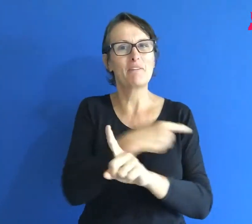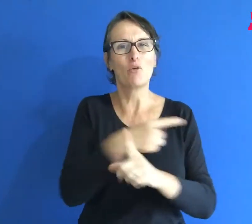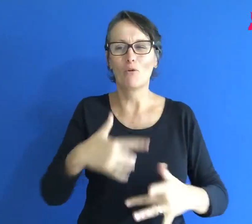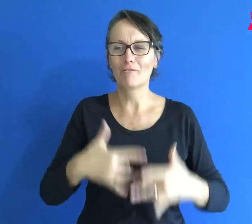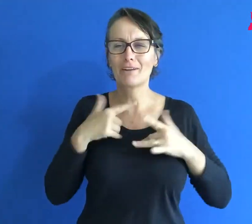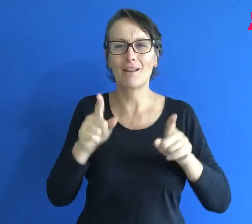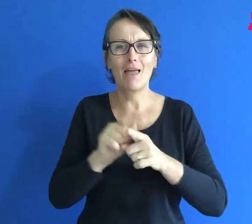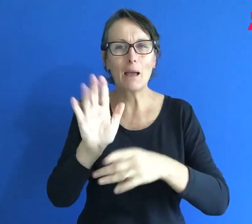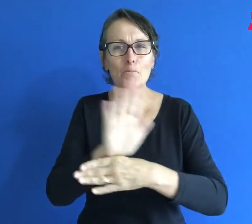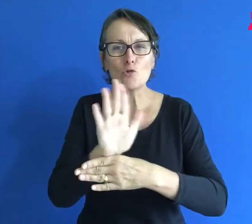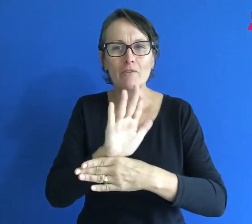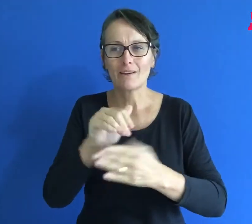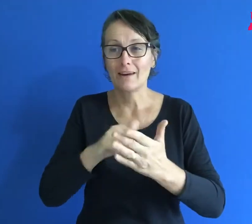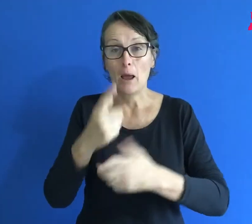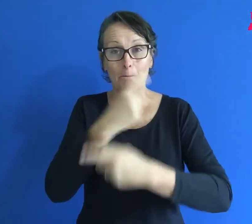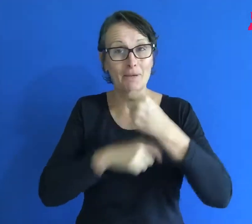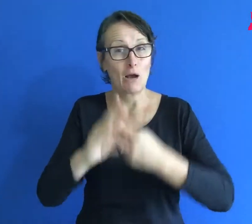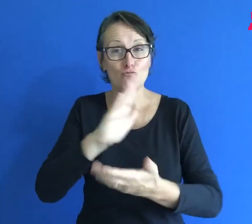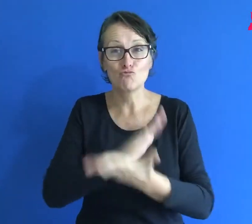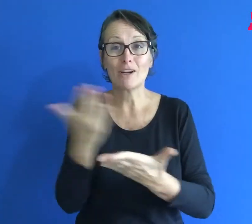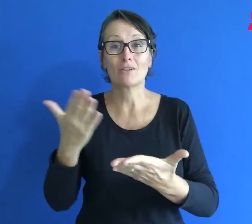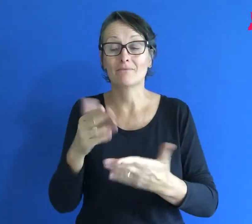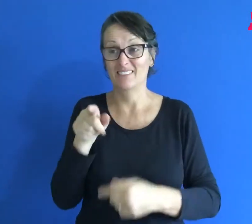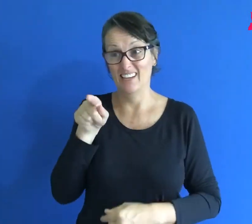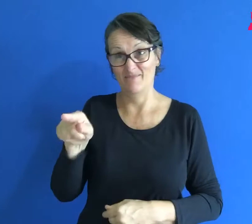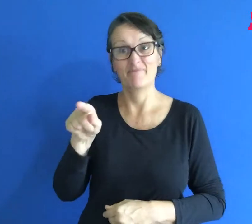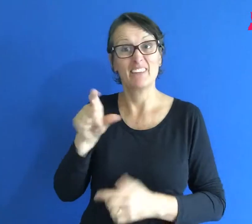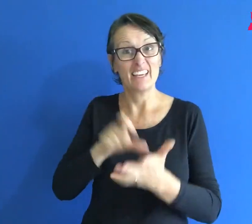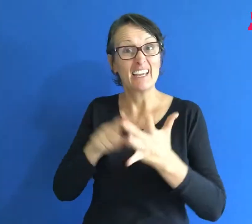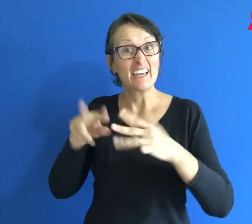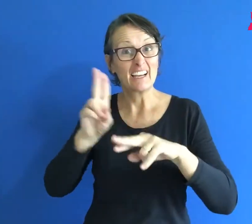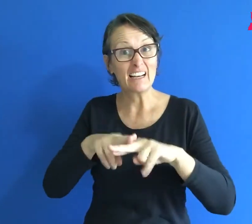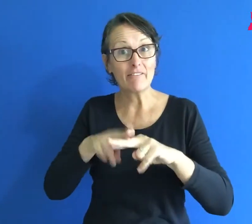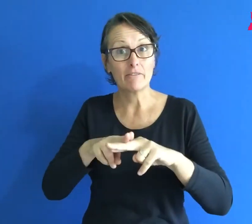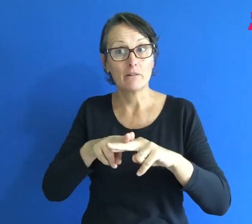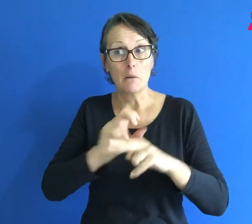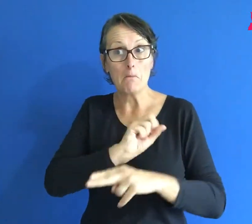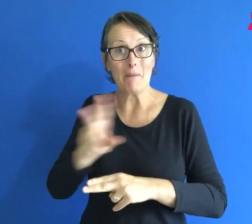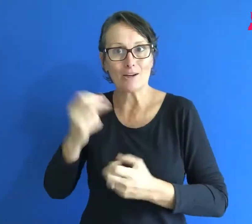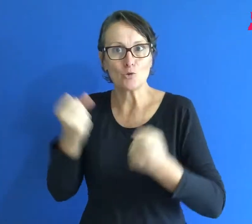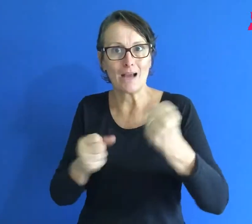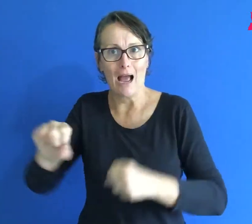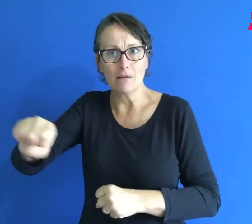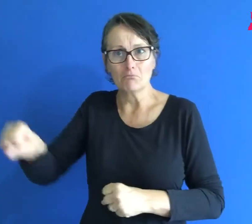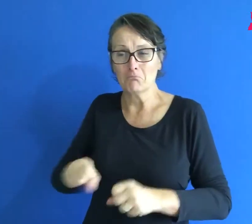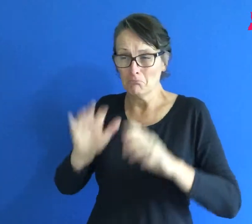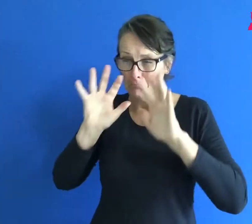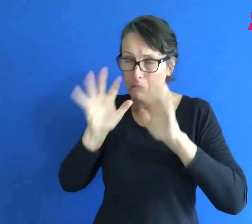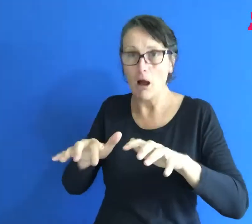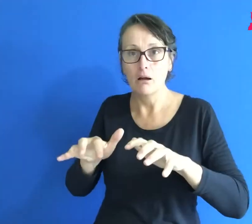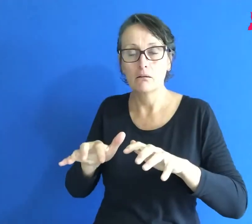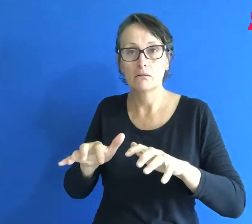car, and just as he closed the door, he burst into tears. It never cried that way in my life, never have.